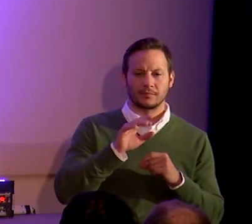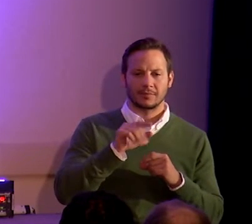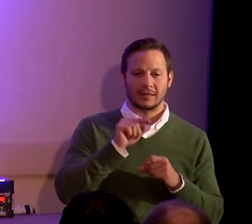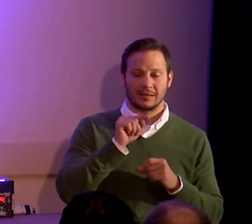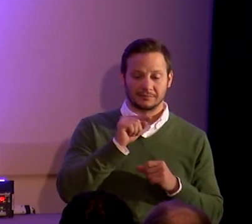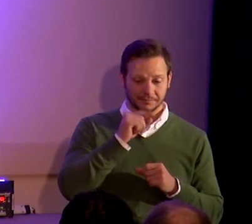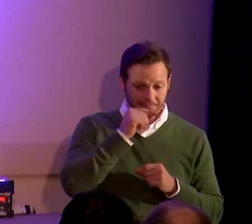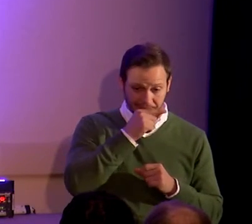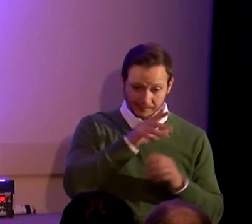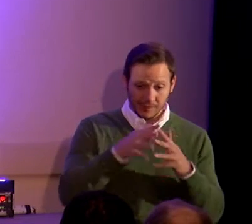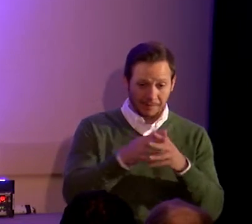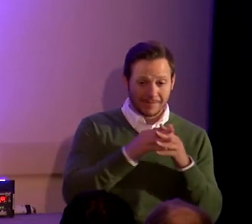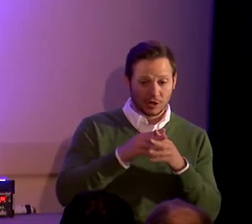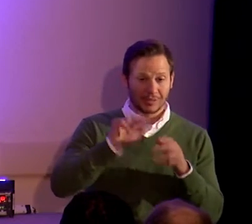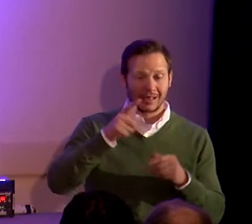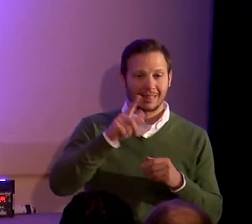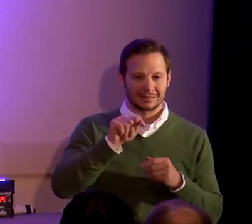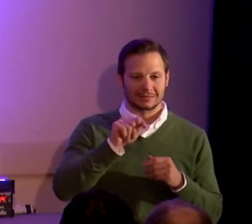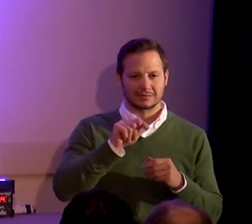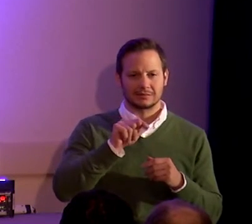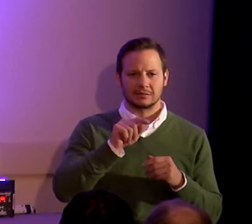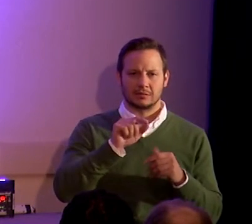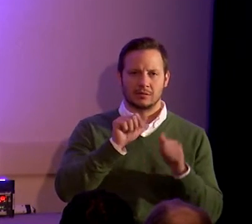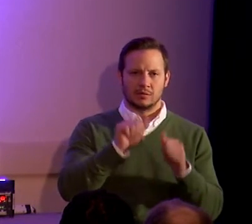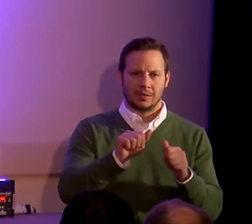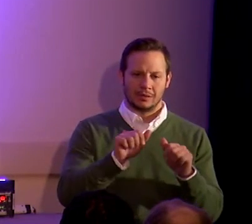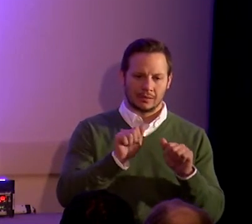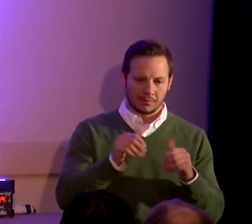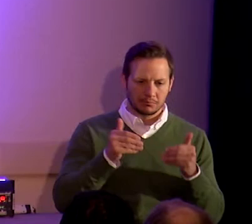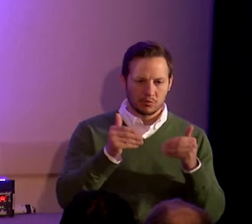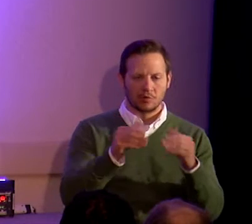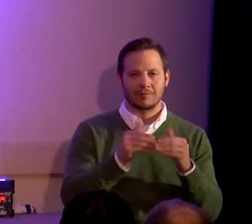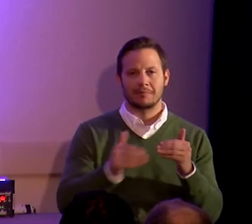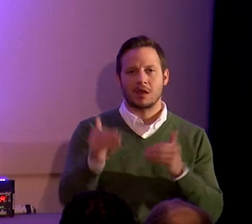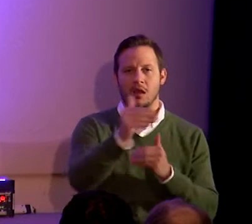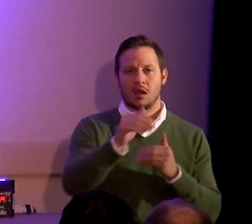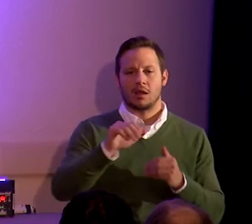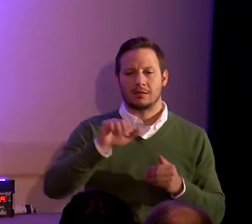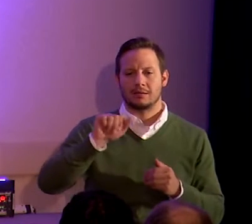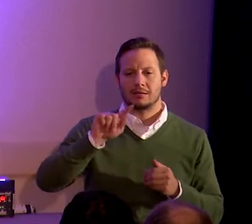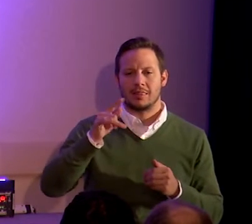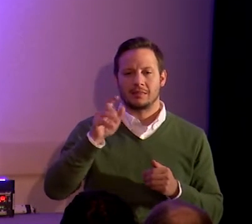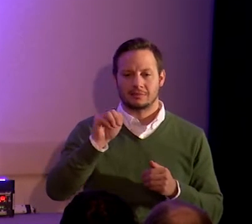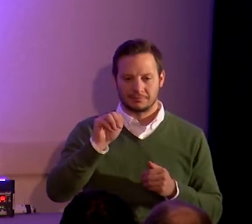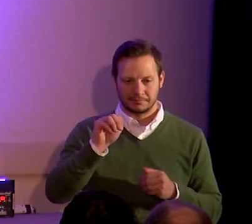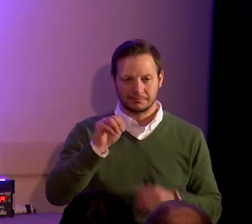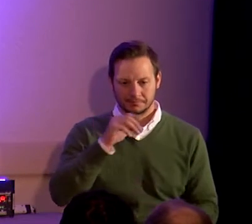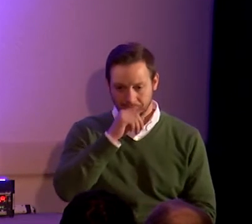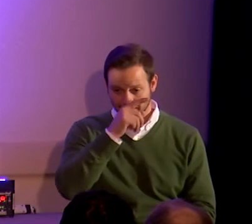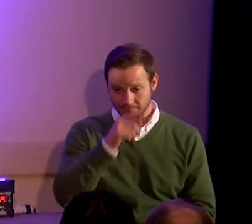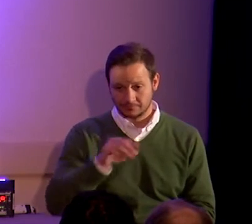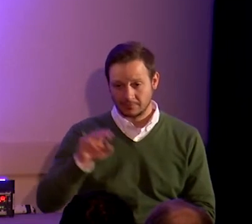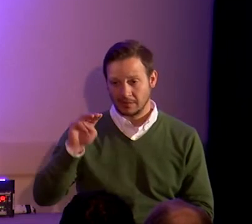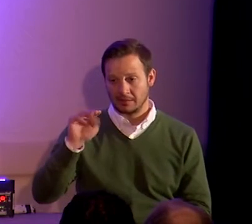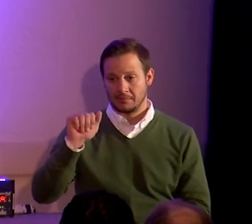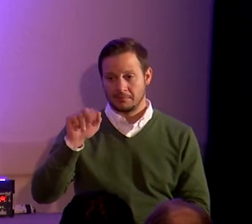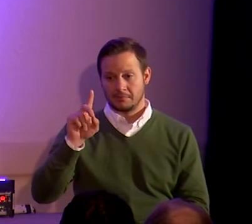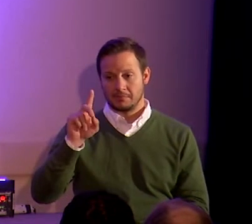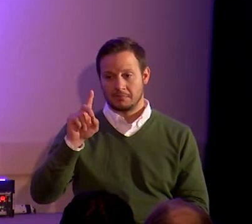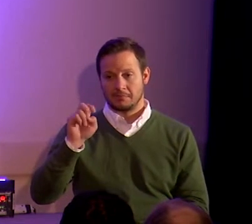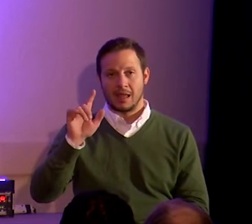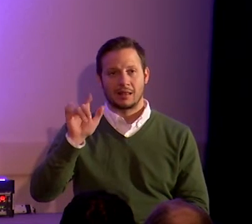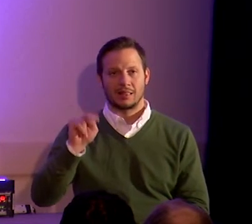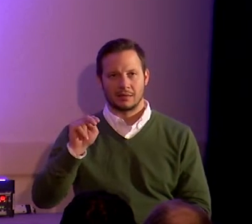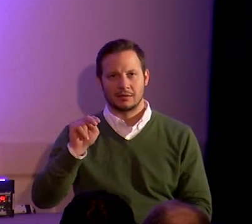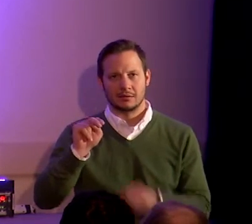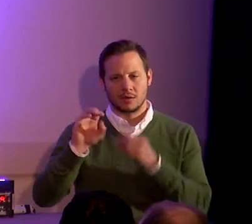In this history, uniquely positioned American atheists to go beyond atheism. When Madeline Murray O'Hare filed suit to end compulsory Bible